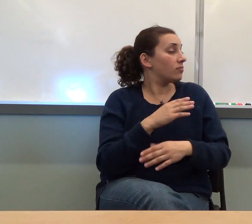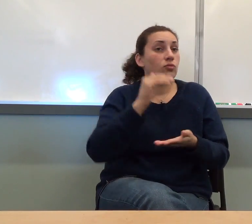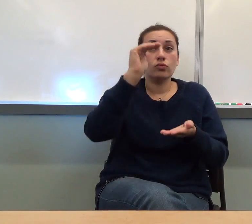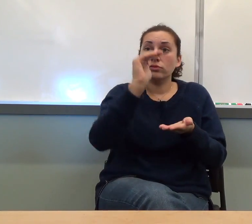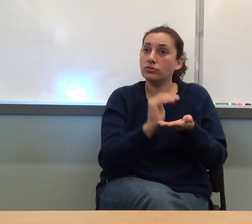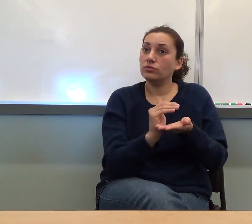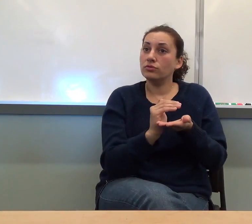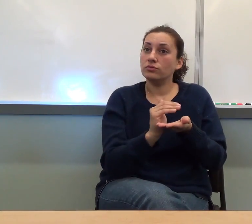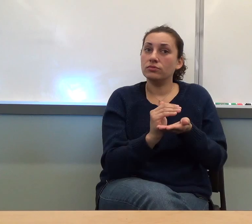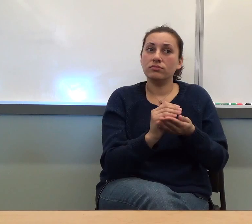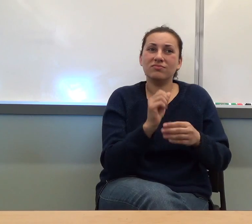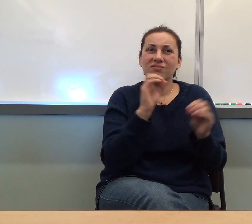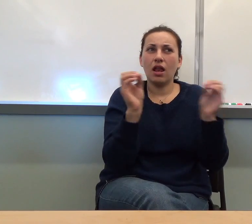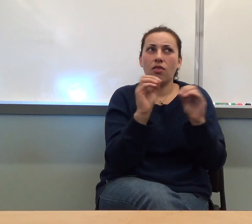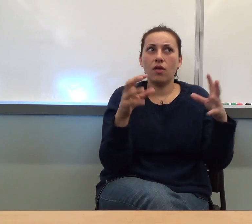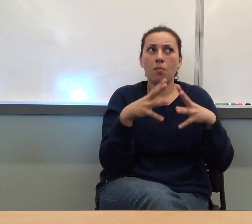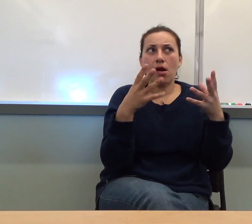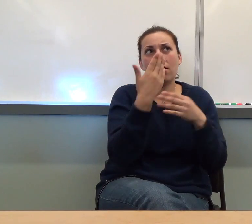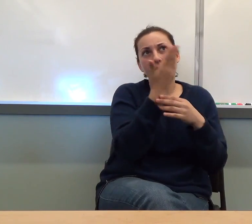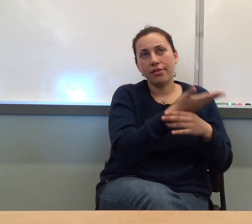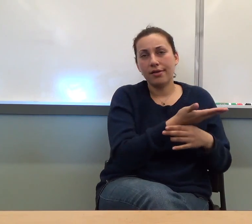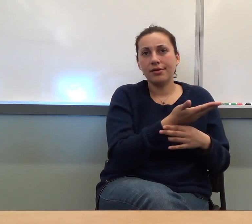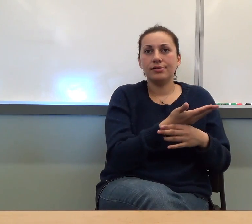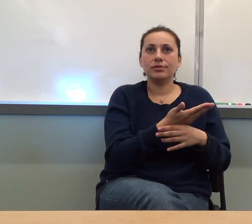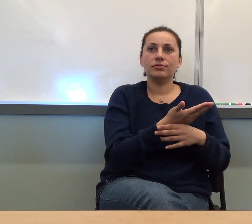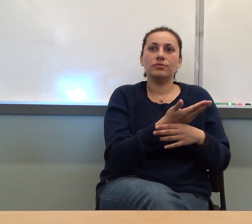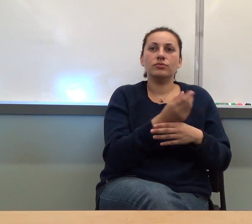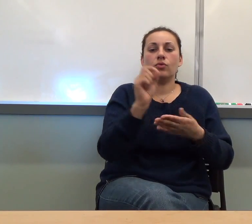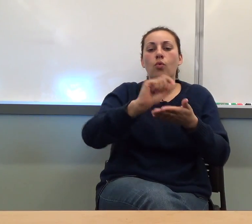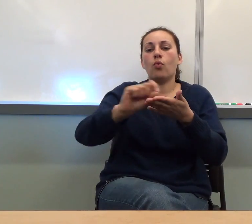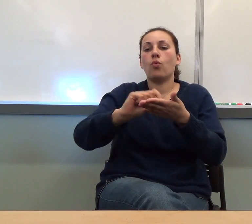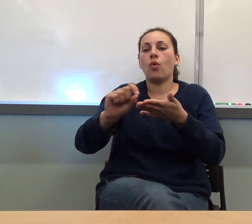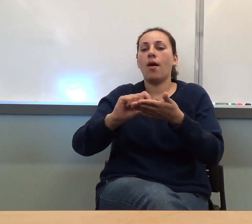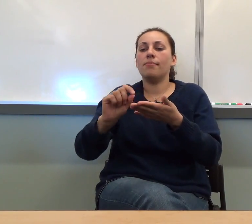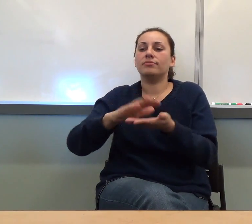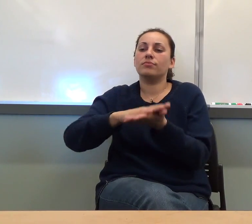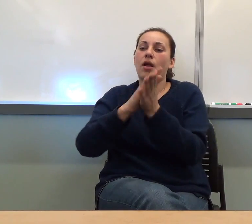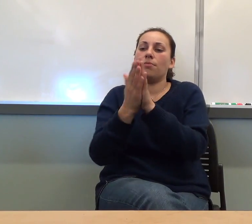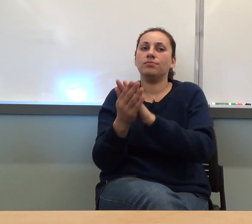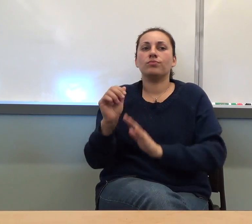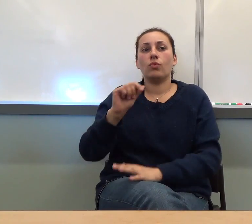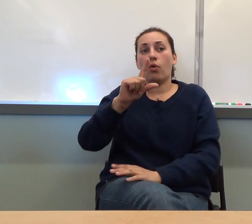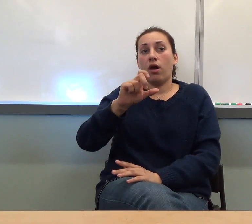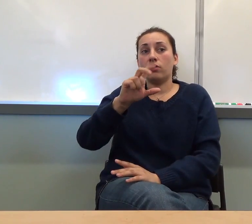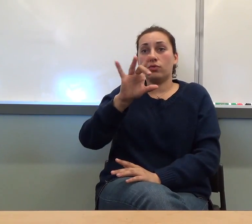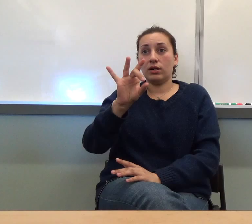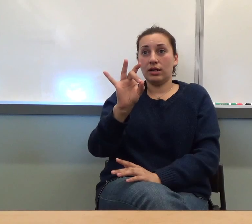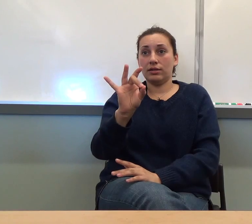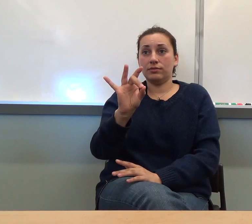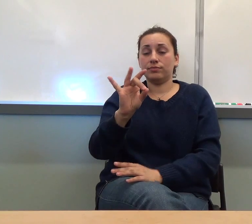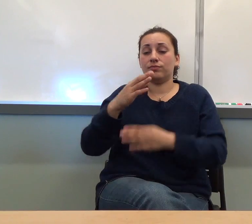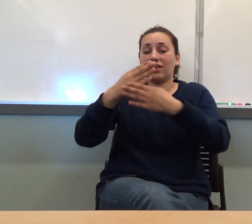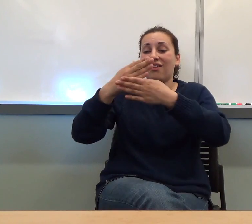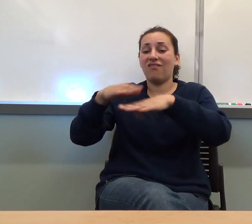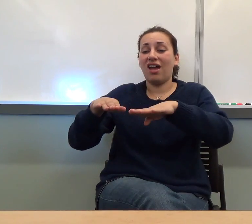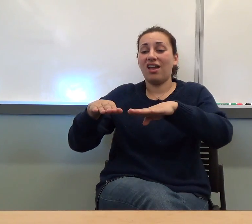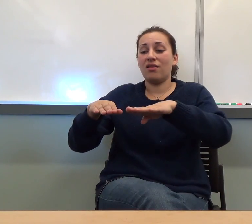And nothing much in there, so we're going to have to just write that as 128 divided by 5 times 9, or